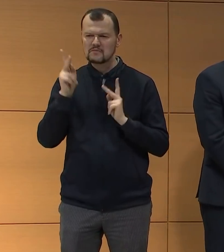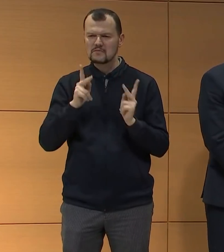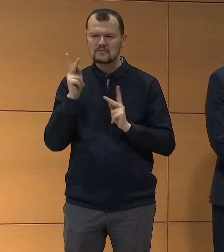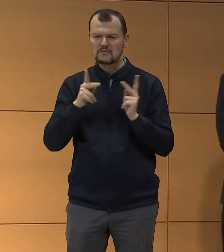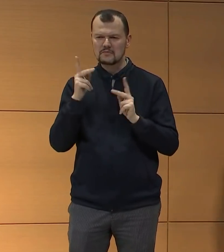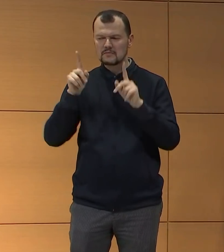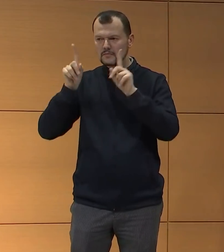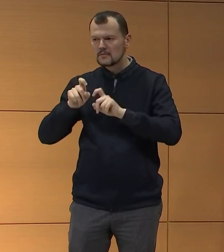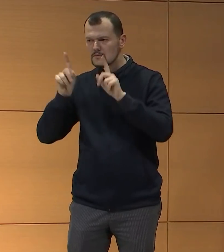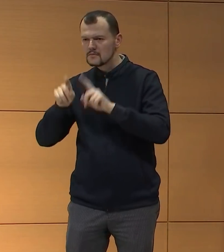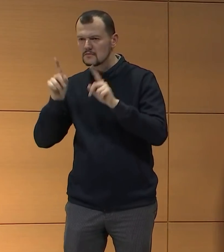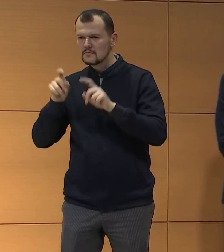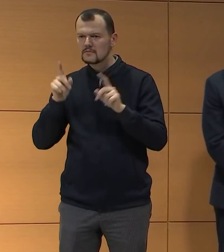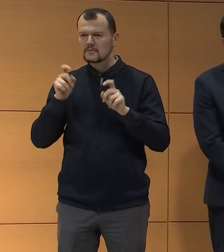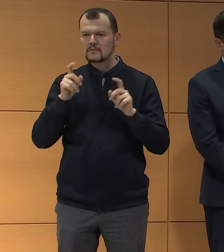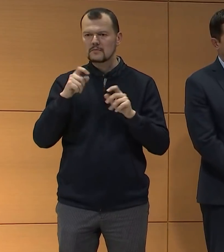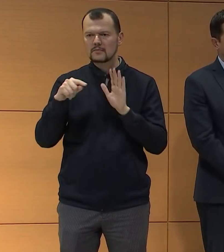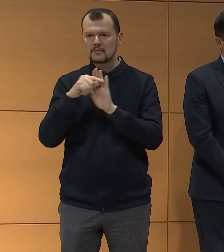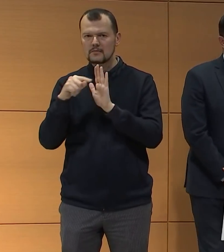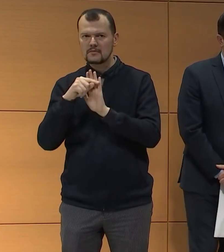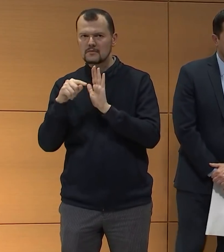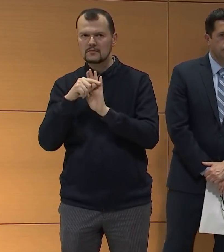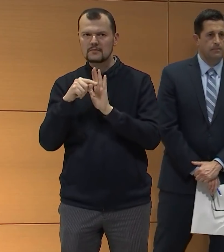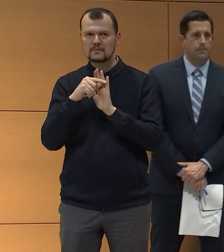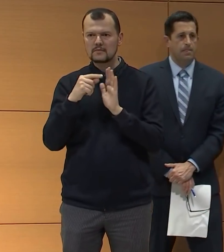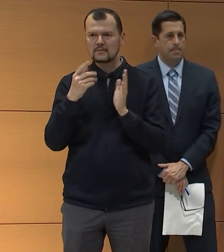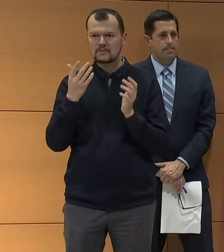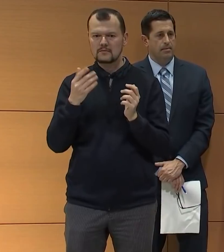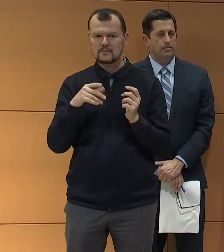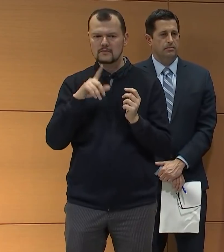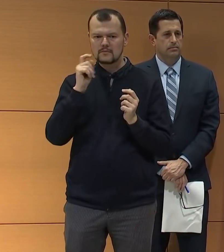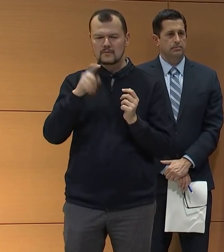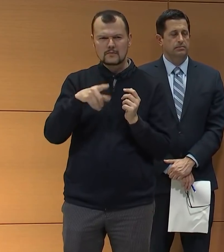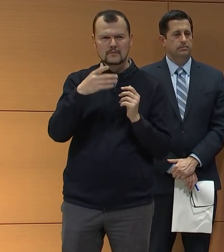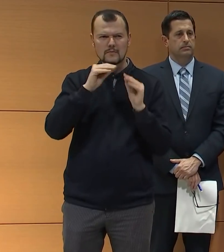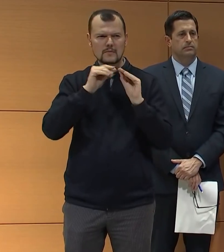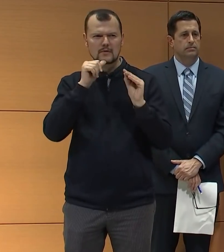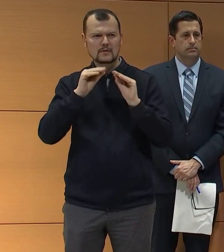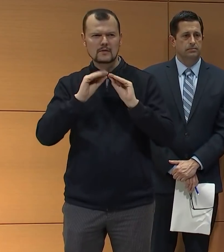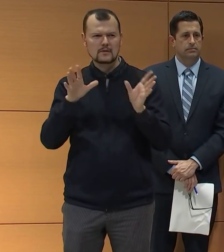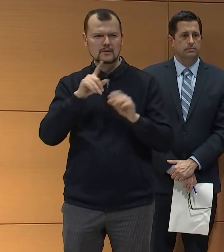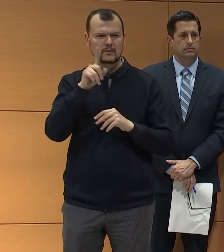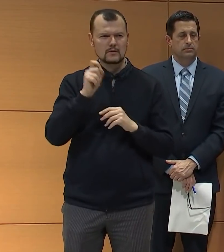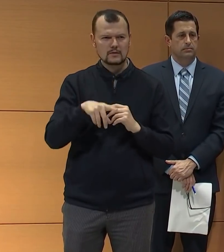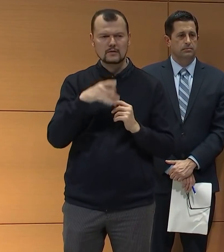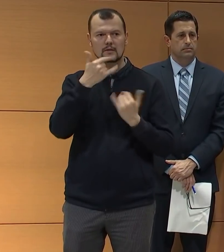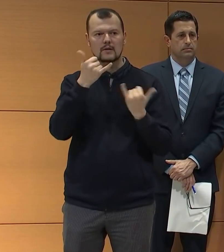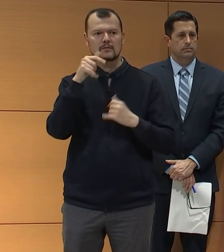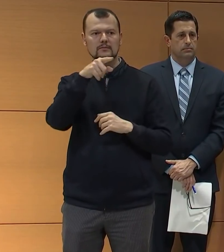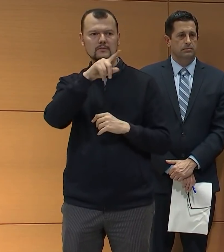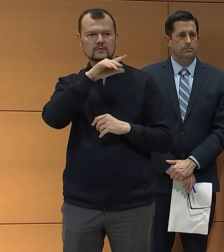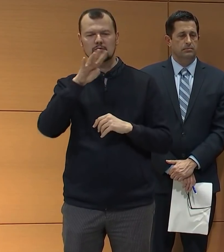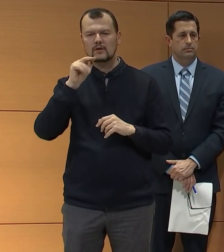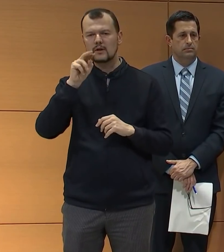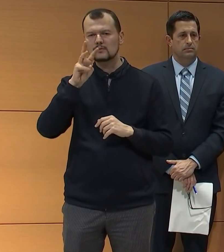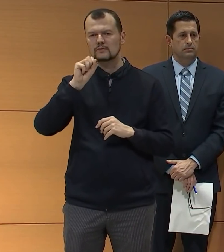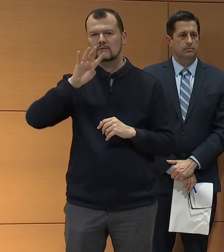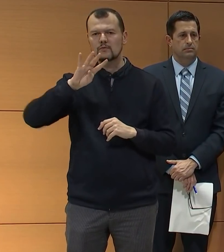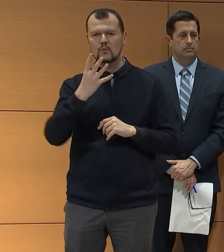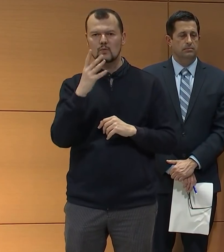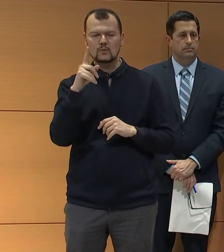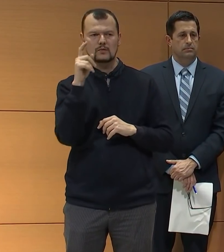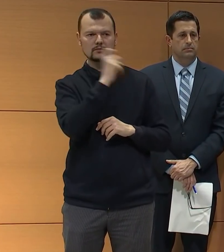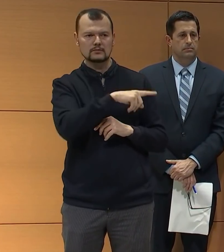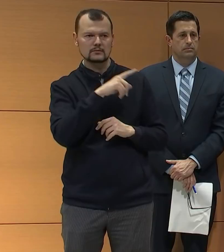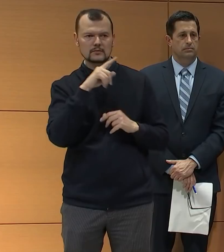One or two more questions. Just last question. Again, well, right now, this is as we speak, teachers are actually going to my Twitter feed at